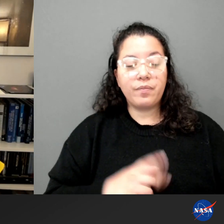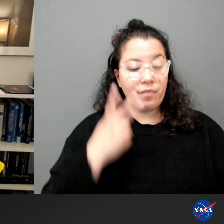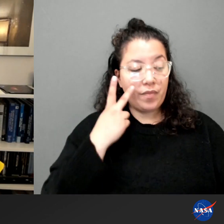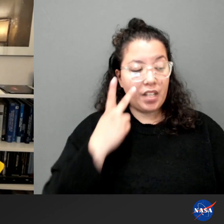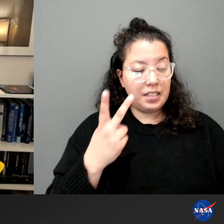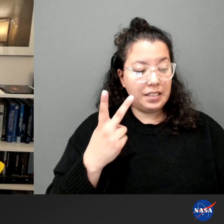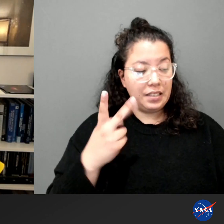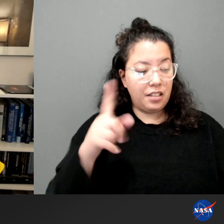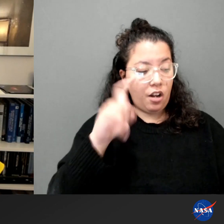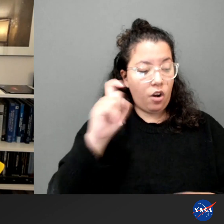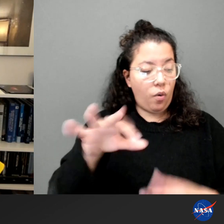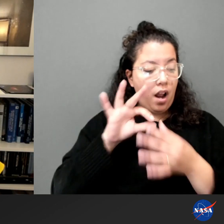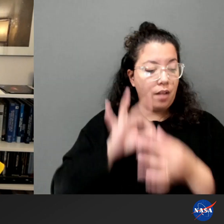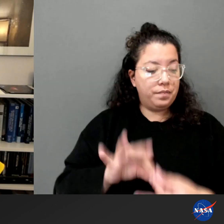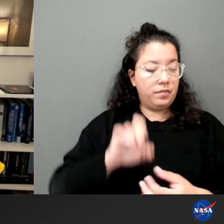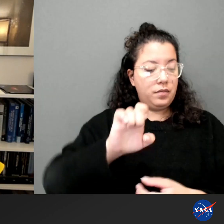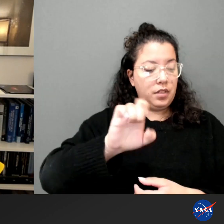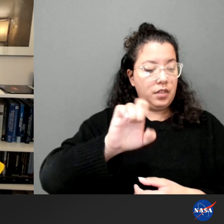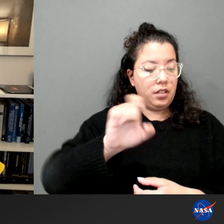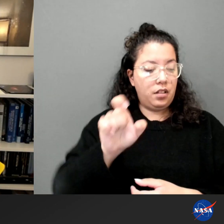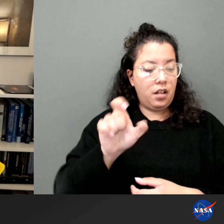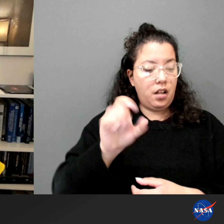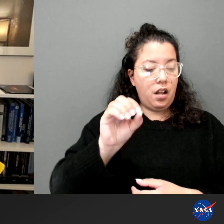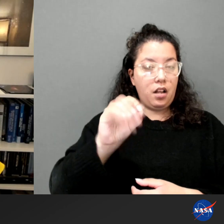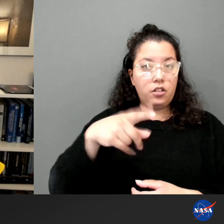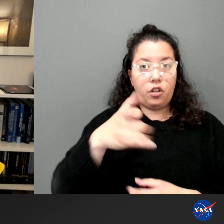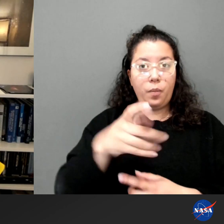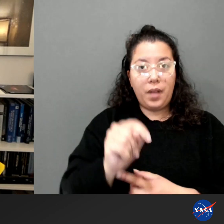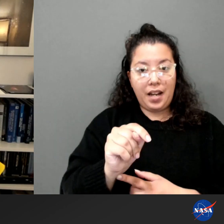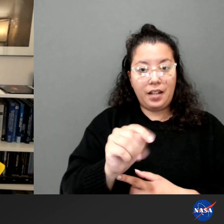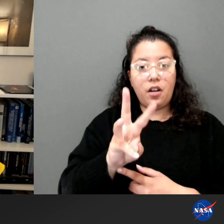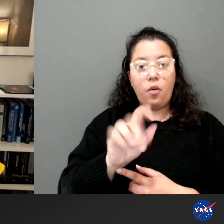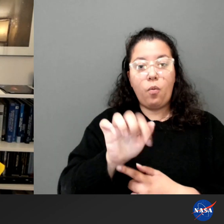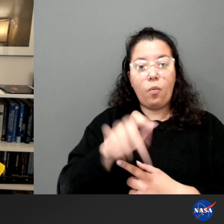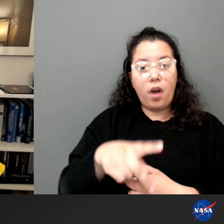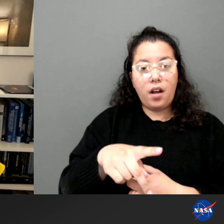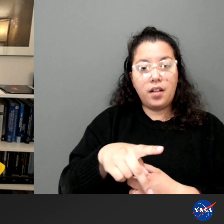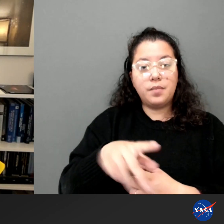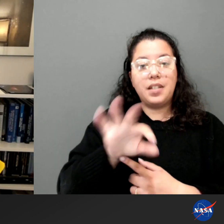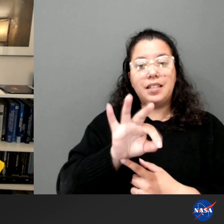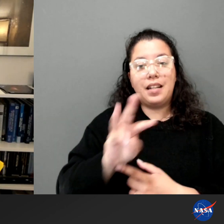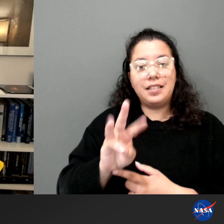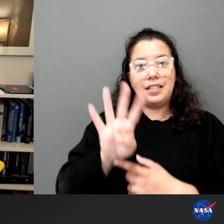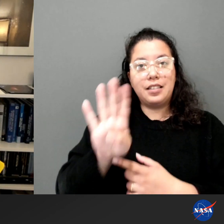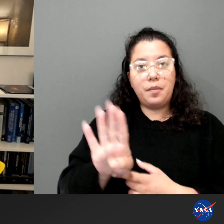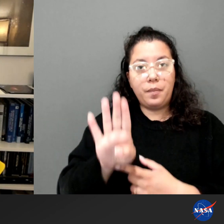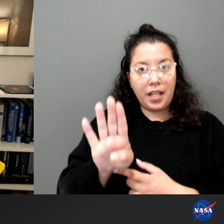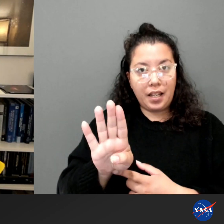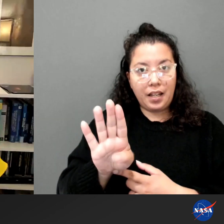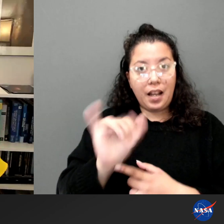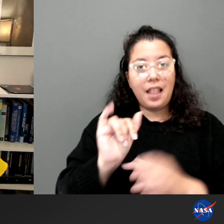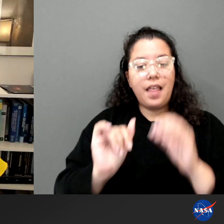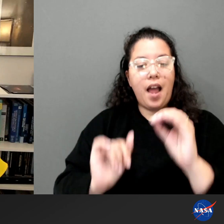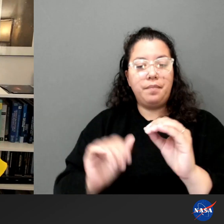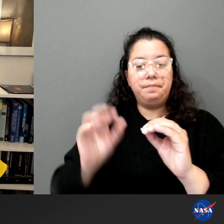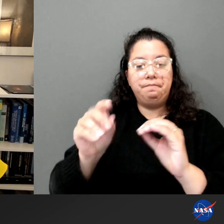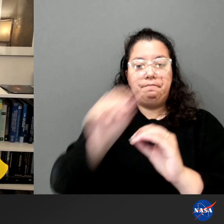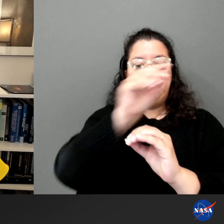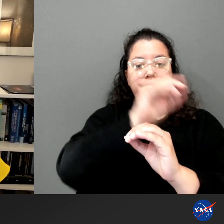exoplanet. Planet WASP 96b was found to contain water in its atmosphere. How common is it